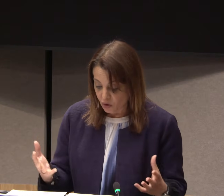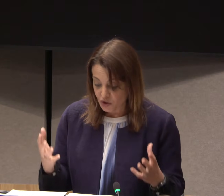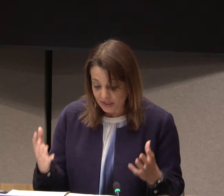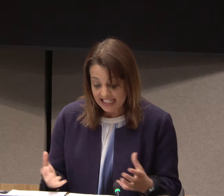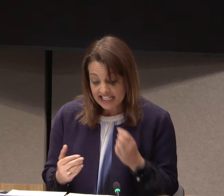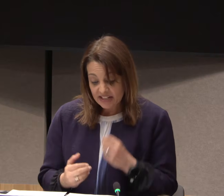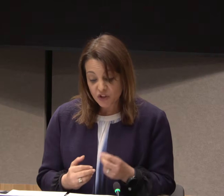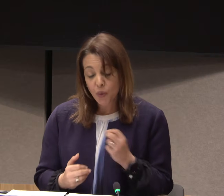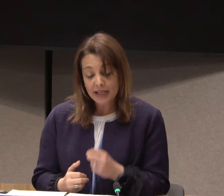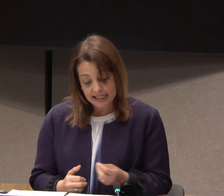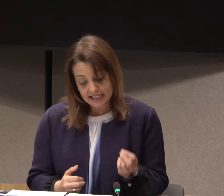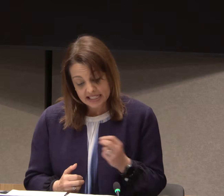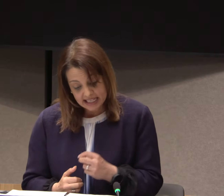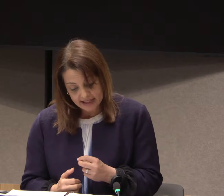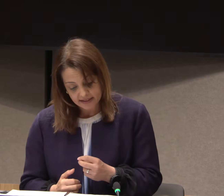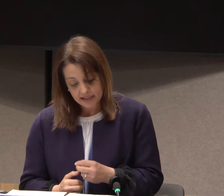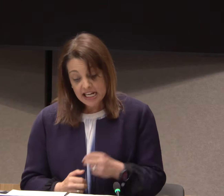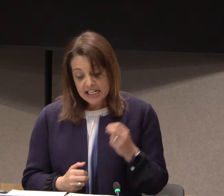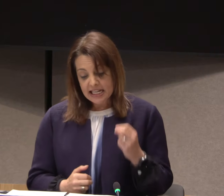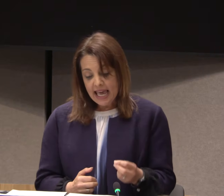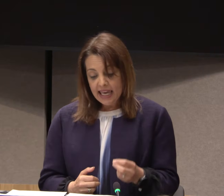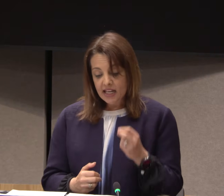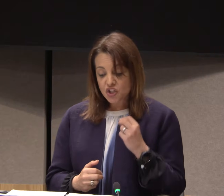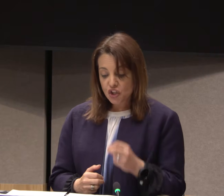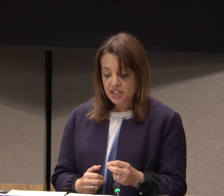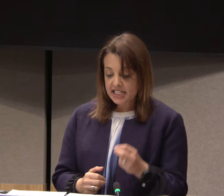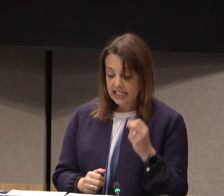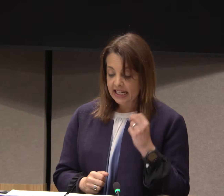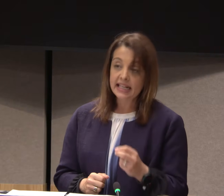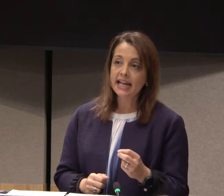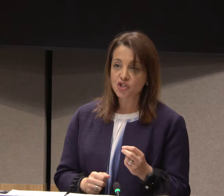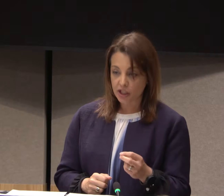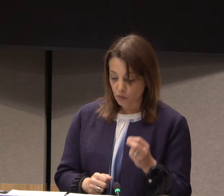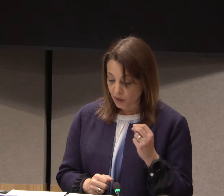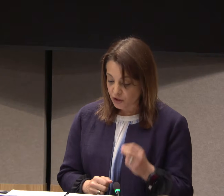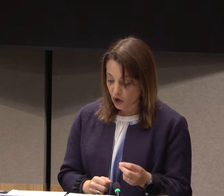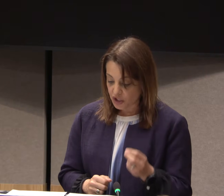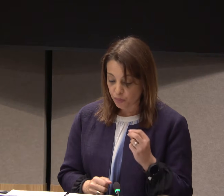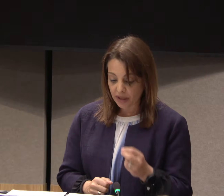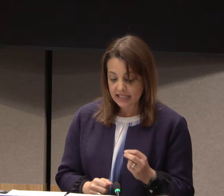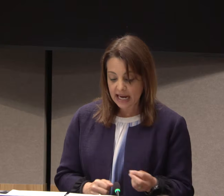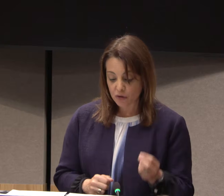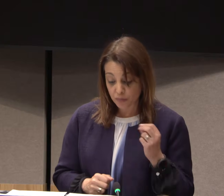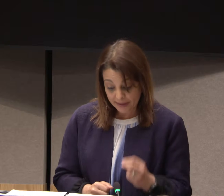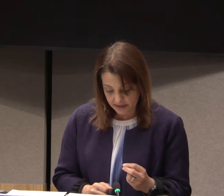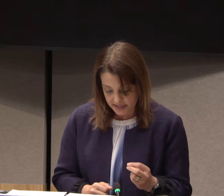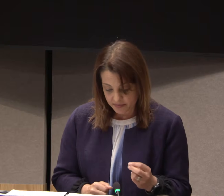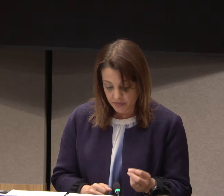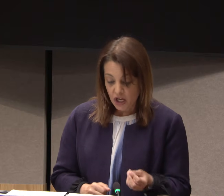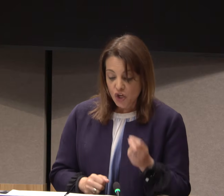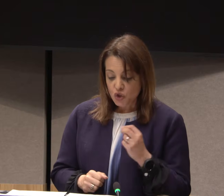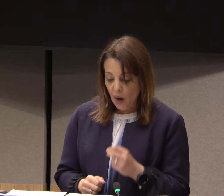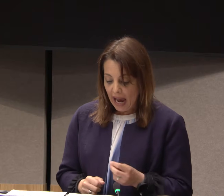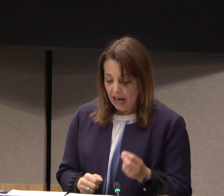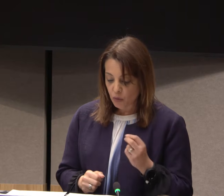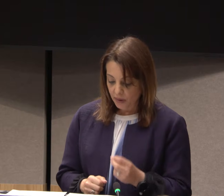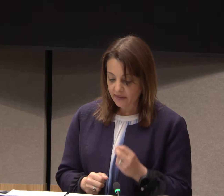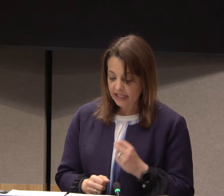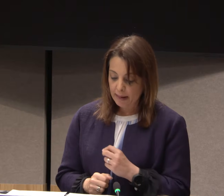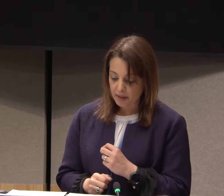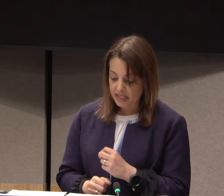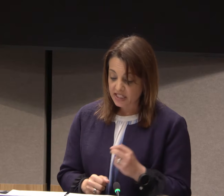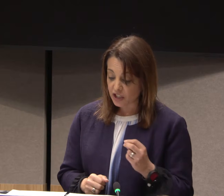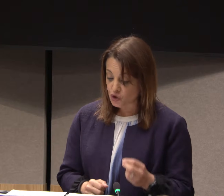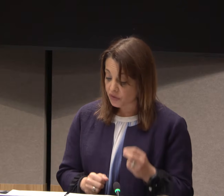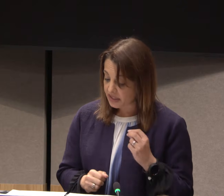but they also need it delivered quickly and at scale. Delay, uncertainty and inaction will not bring down bills. So how will